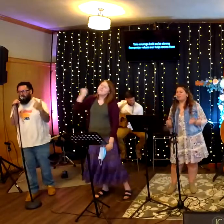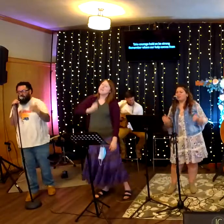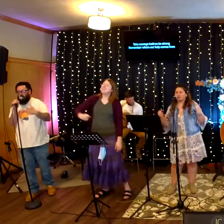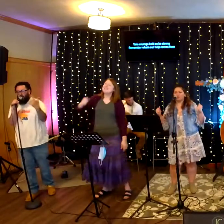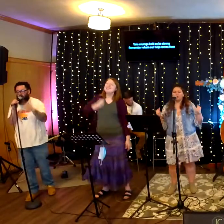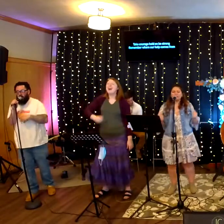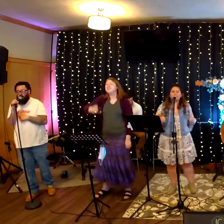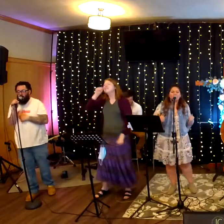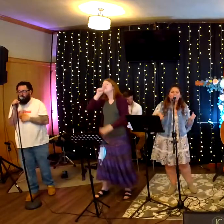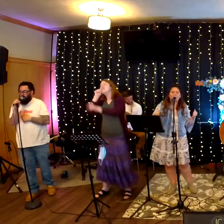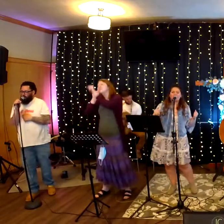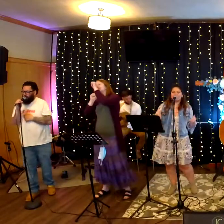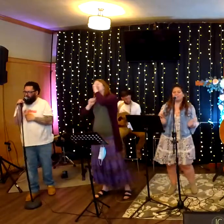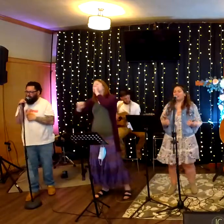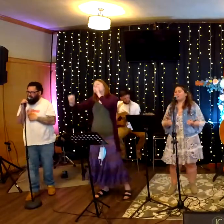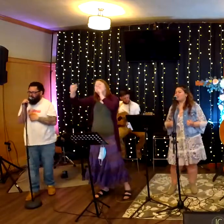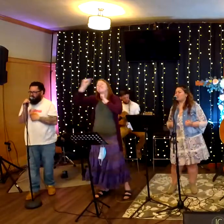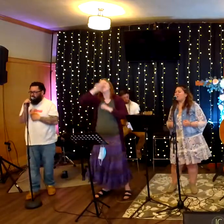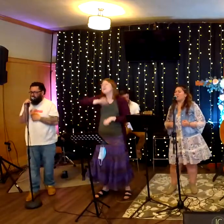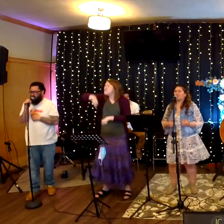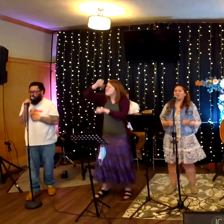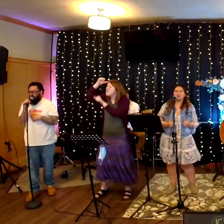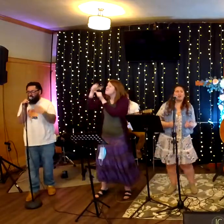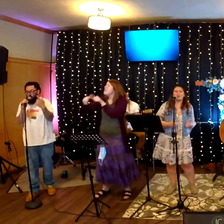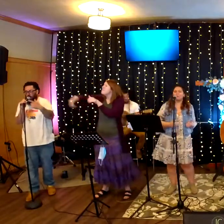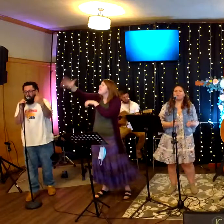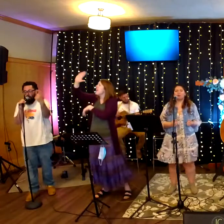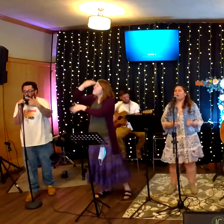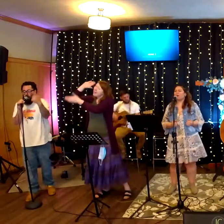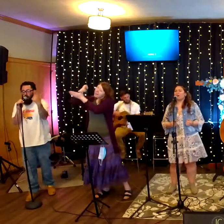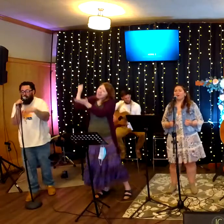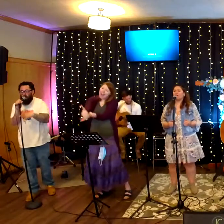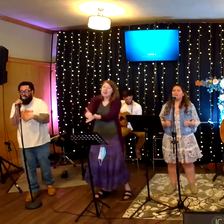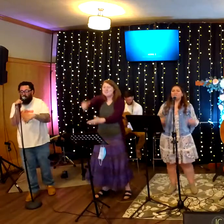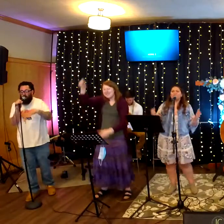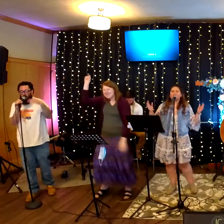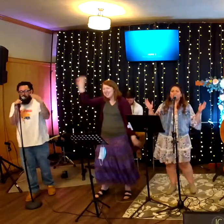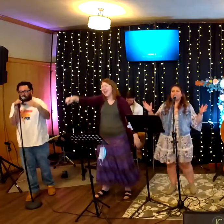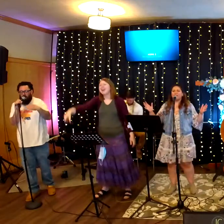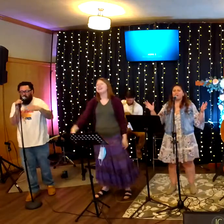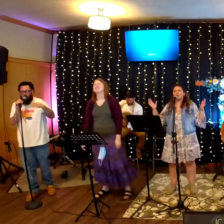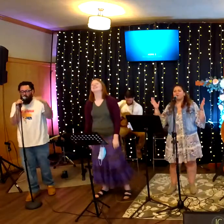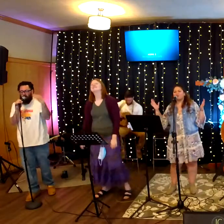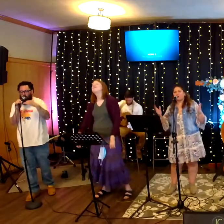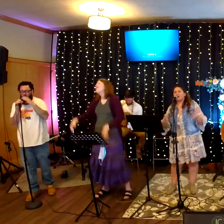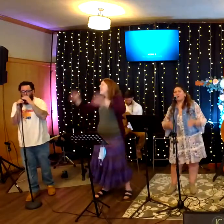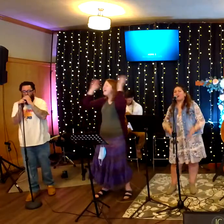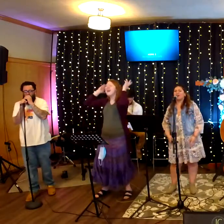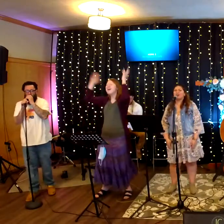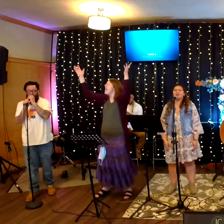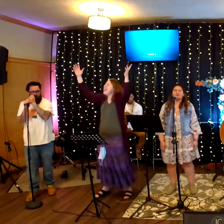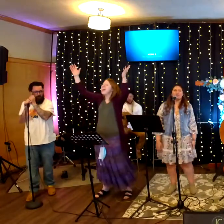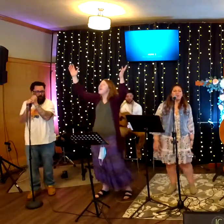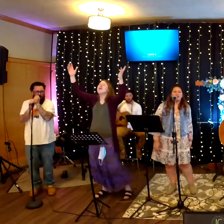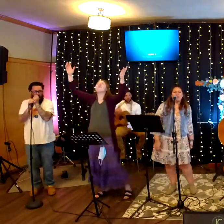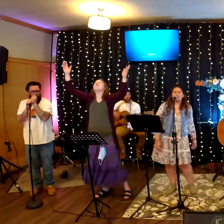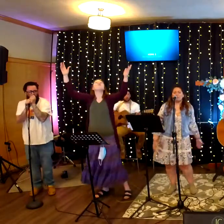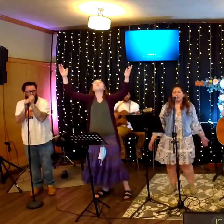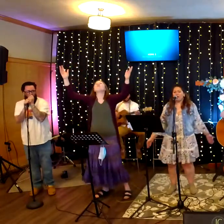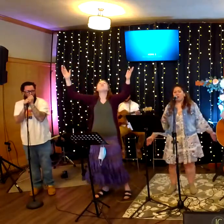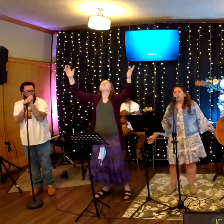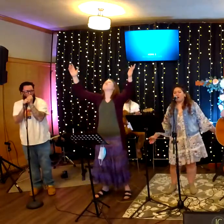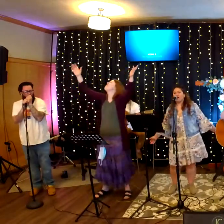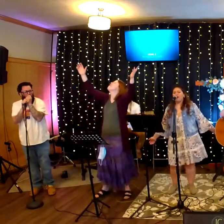take courage, hold on, be strong. Remember where our help comes from.